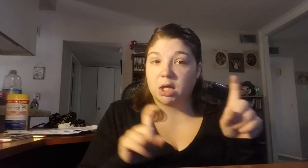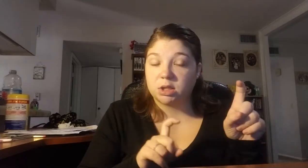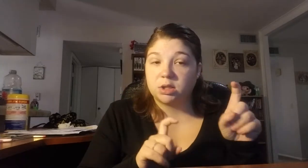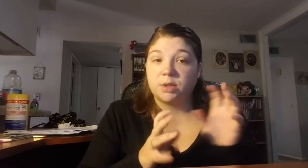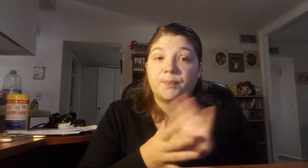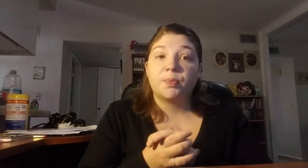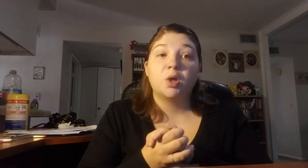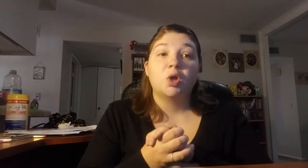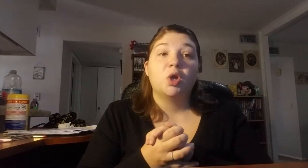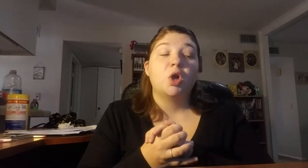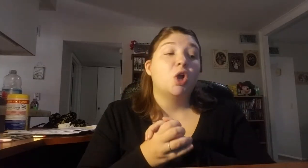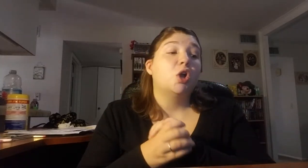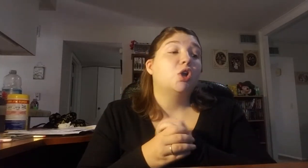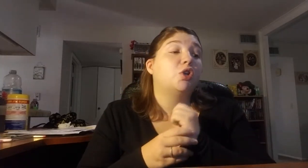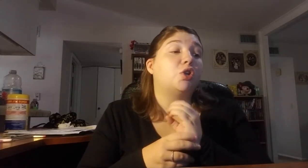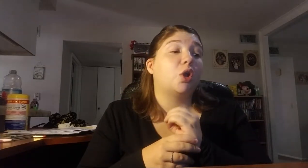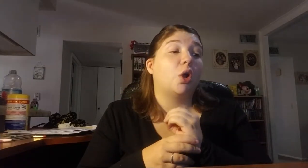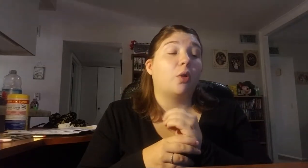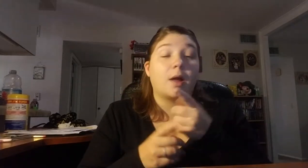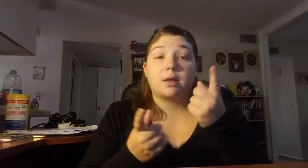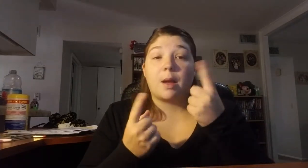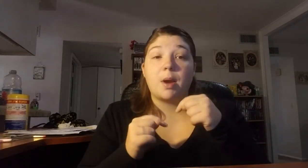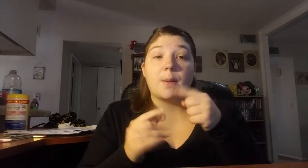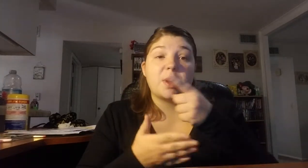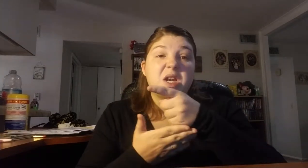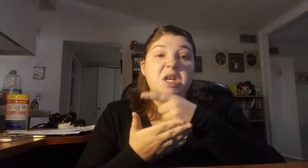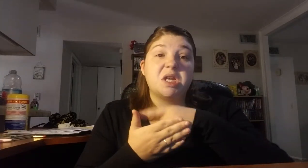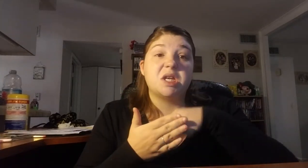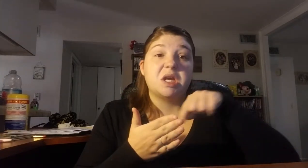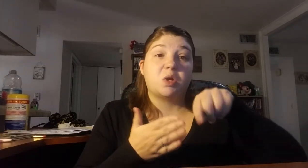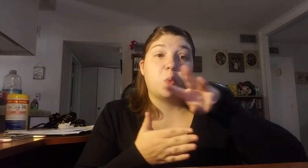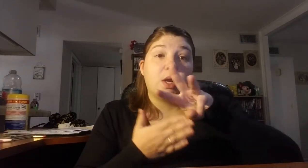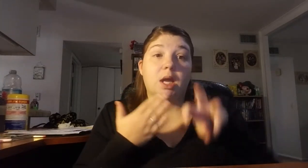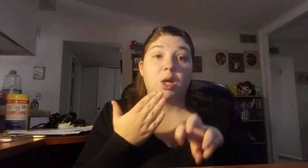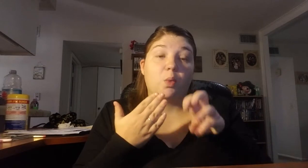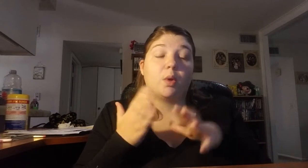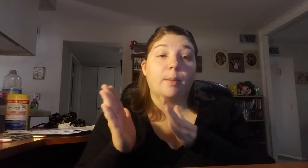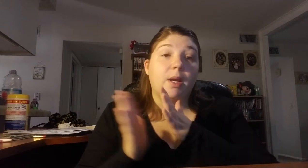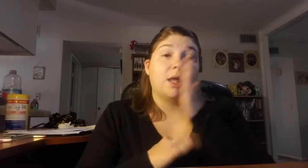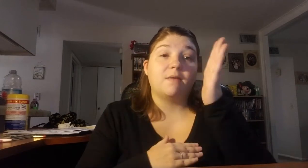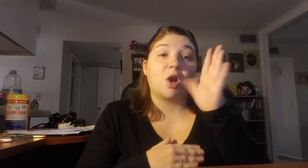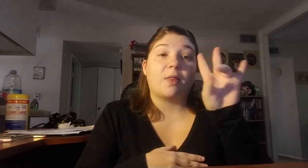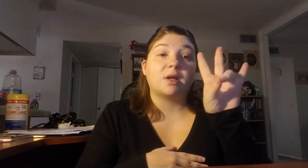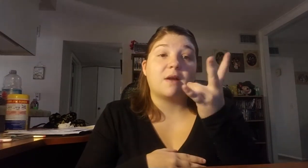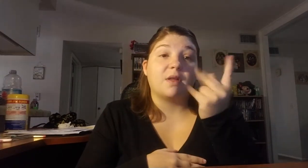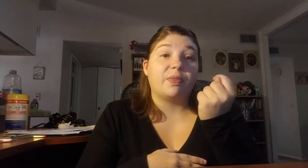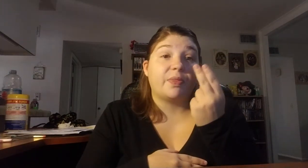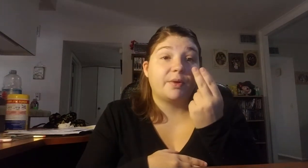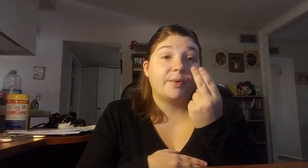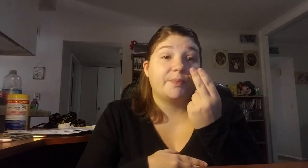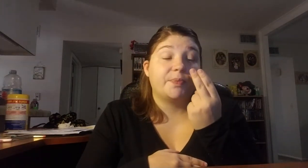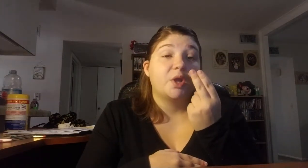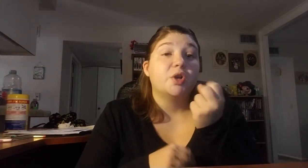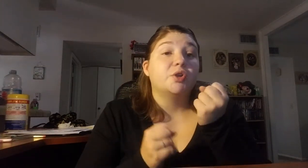test. So that's coming up this weekend. I'm gonna be leaving on the 7th. So